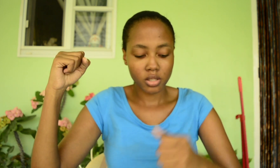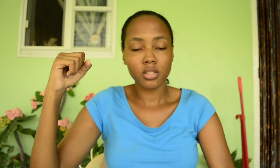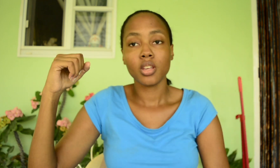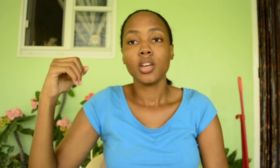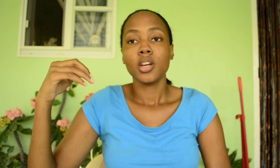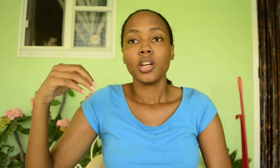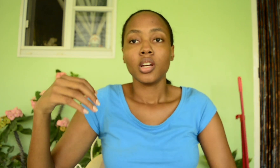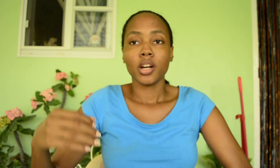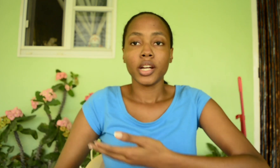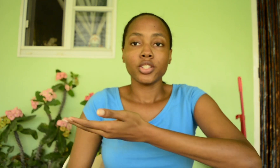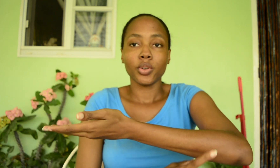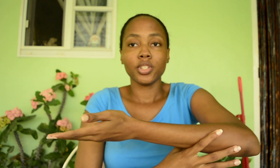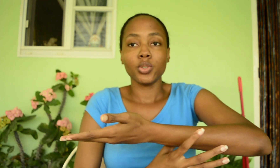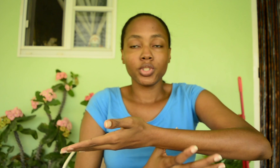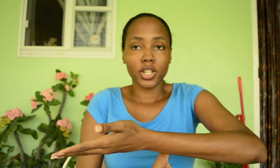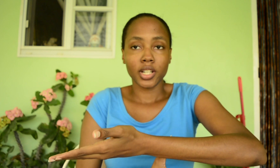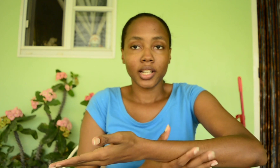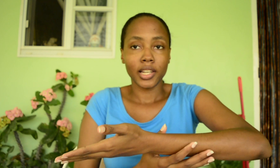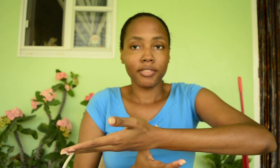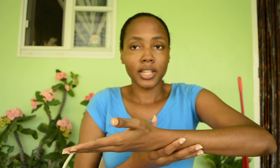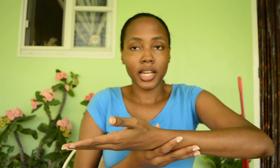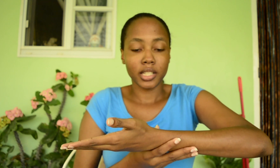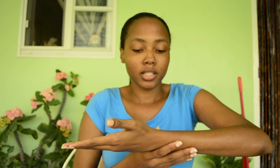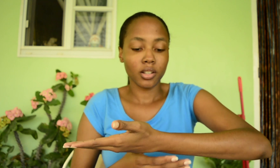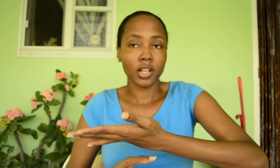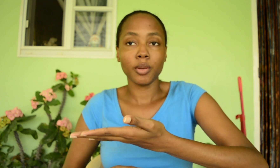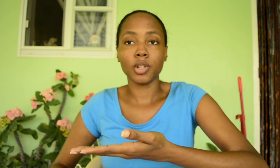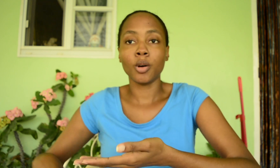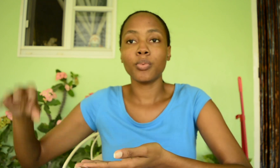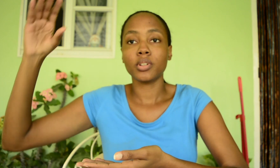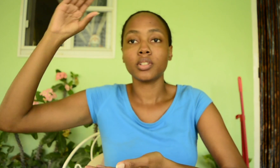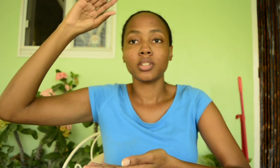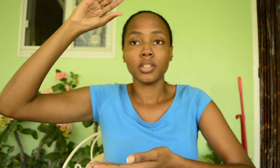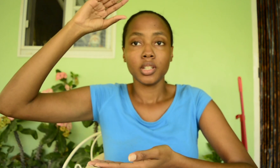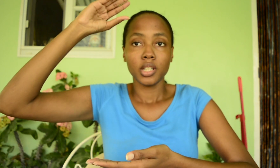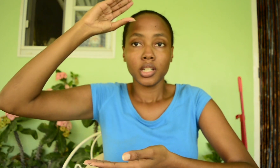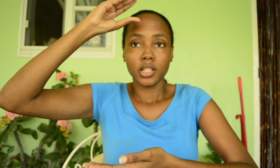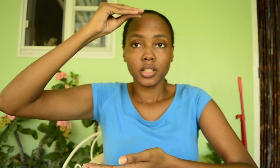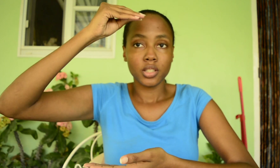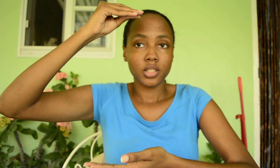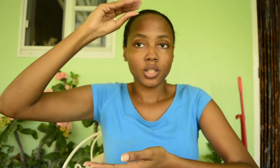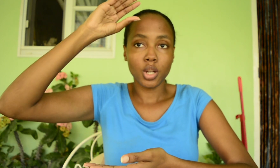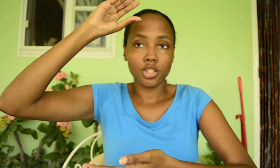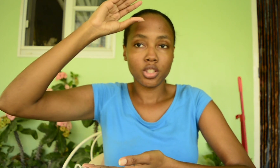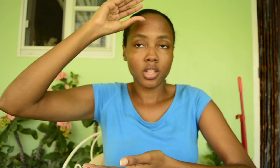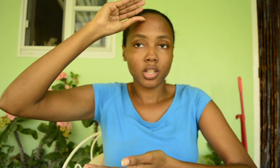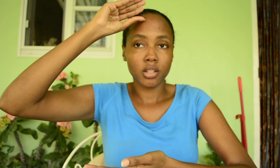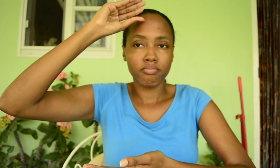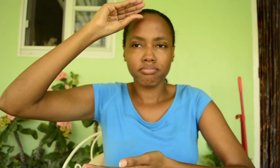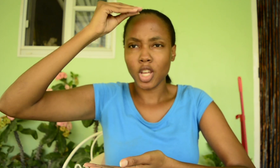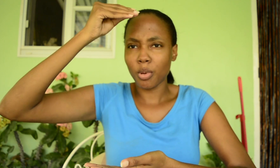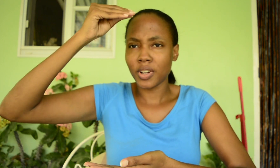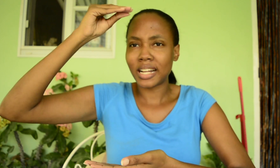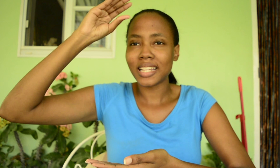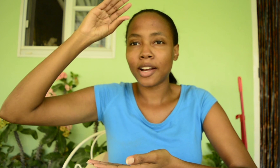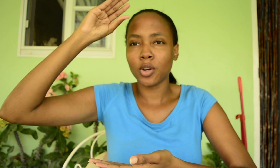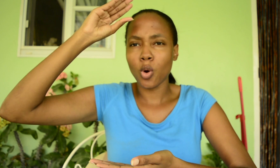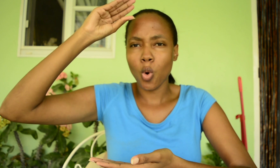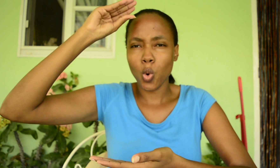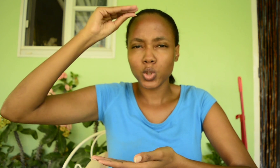Sons. Alright, so you're going to use your left hand, keep it up, touch the top of your head. It's like touching